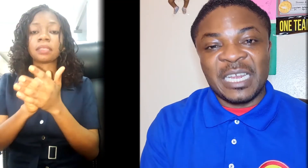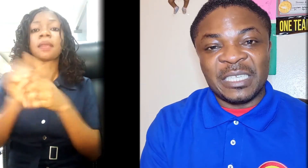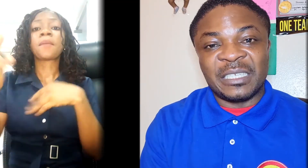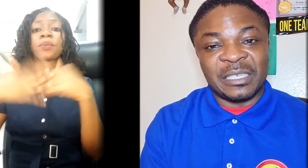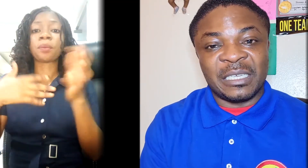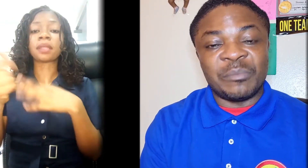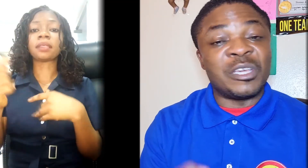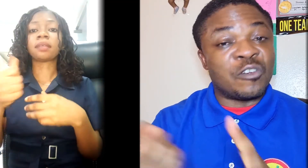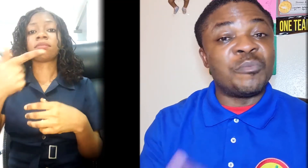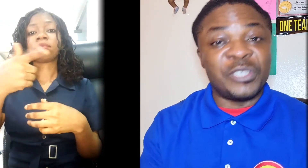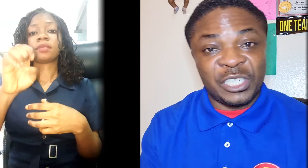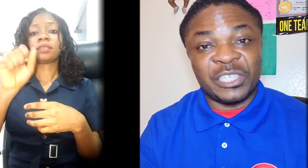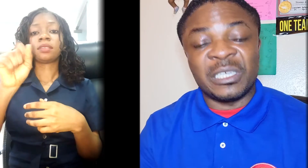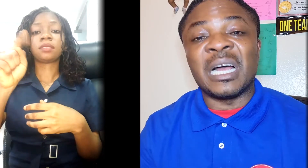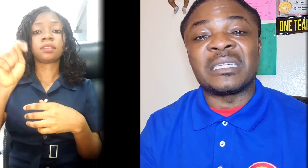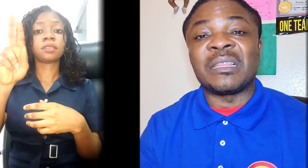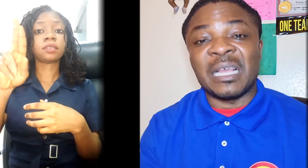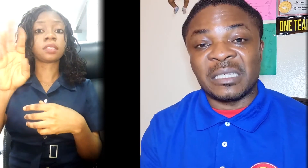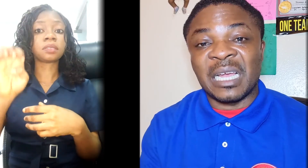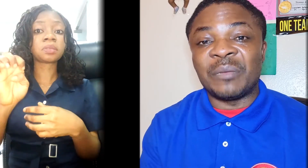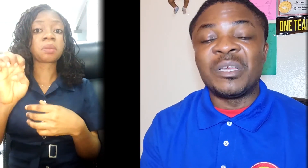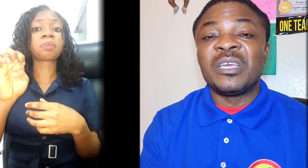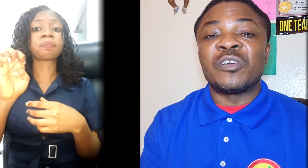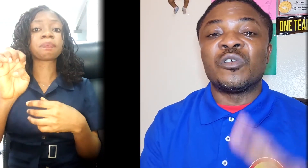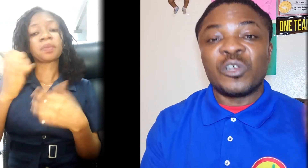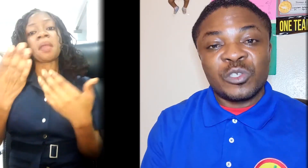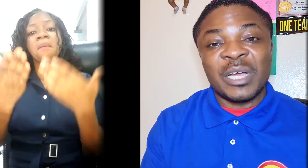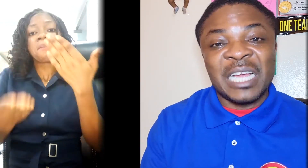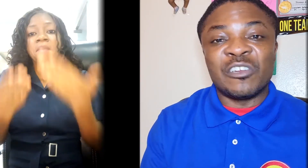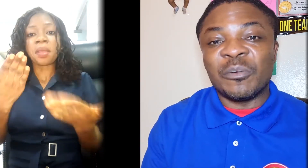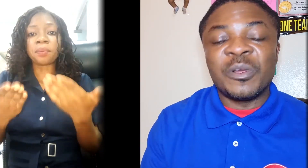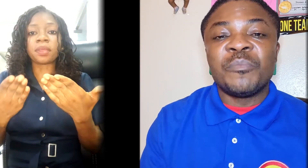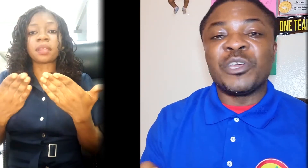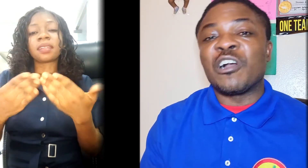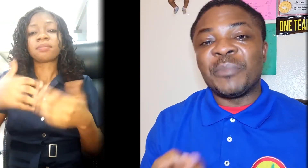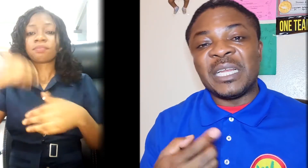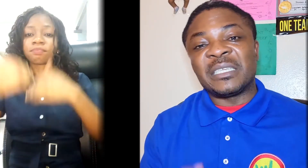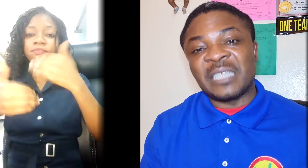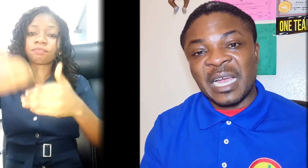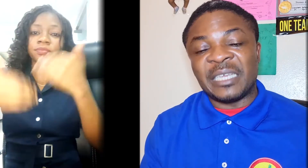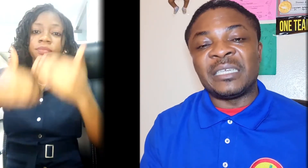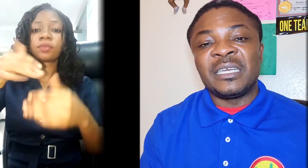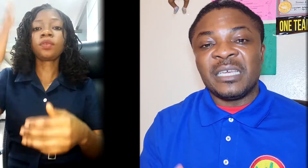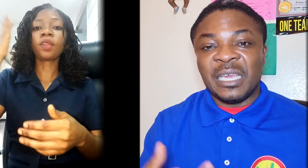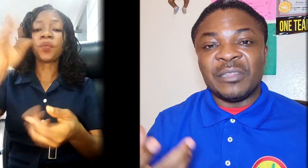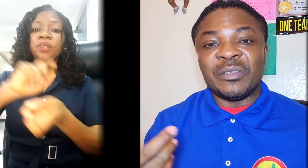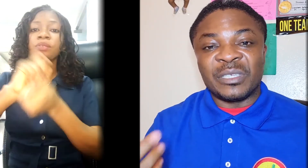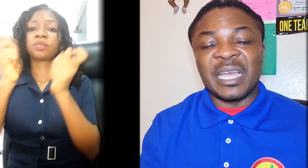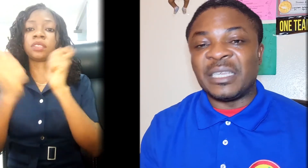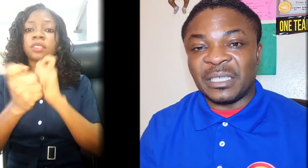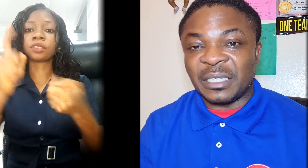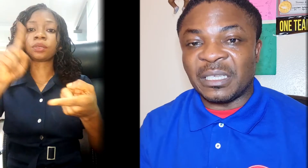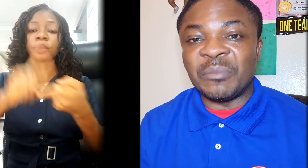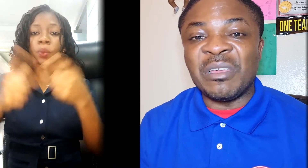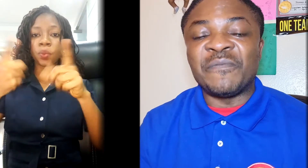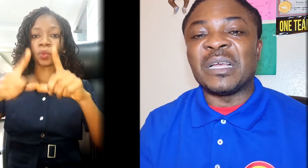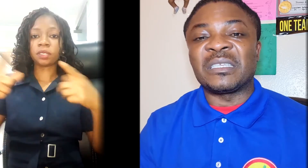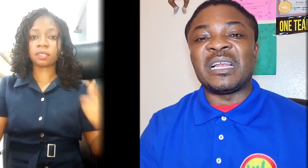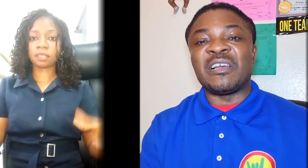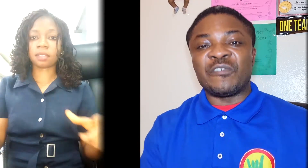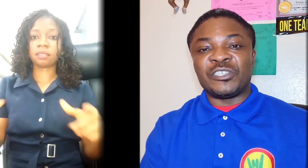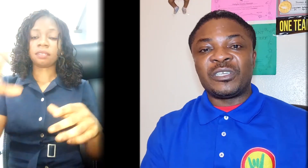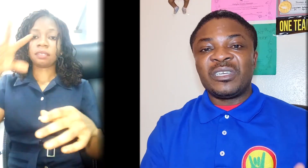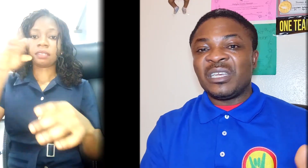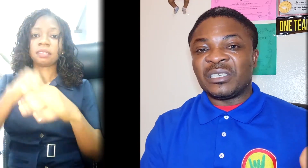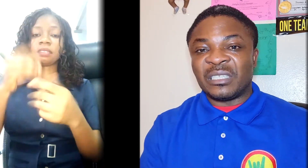of the signing system. It could be gesture, as at that time, it could also end up becoming a sign in the signing system if that